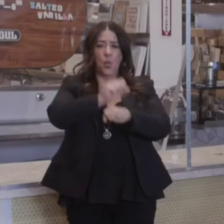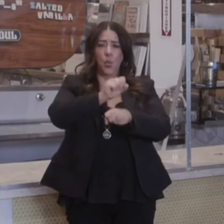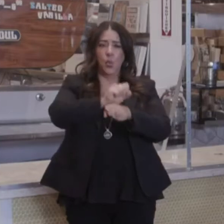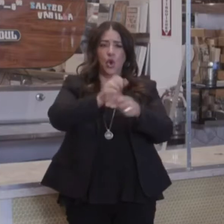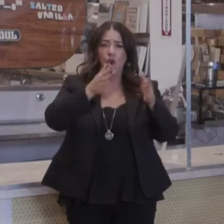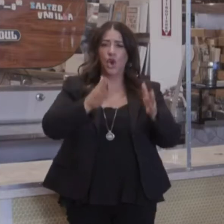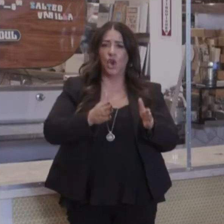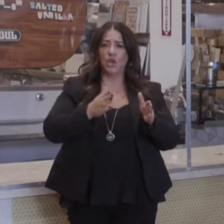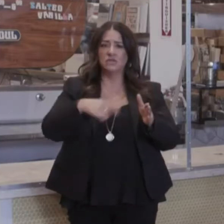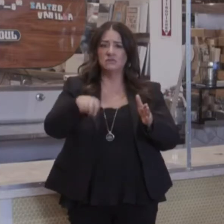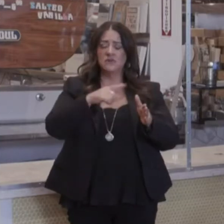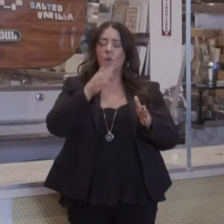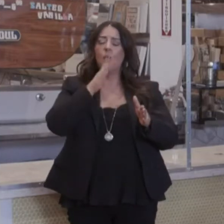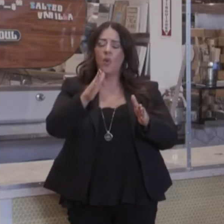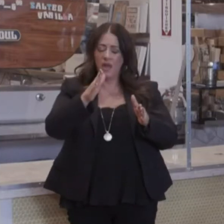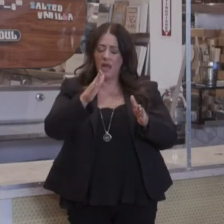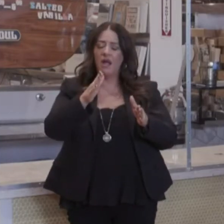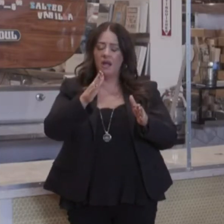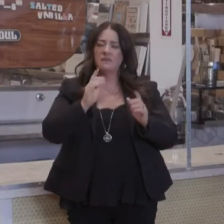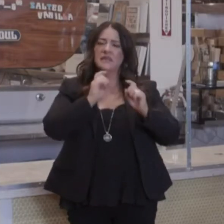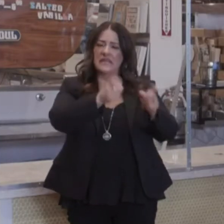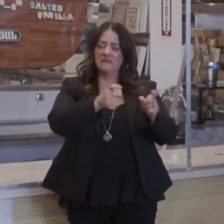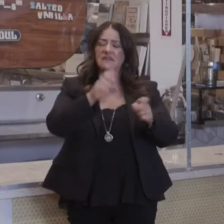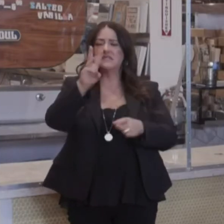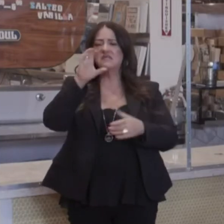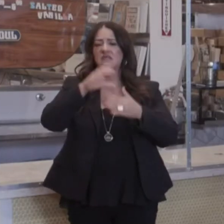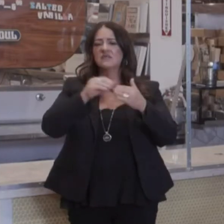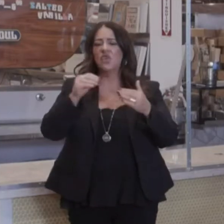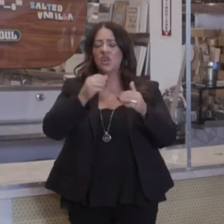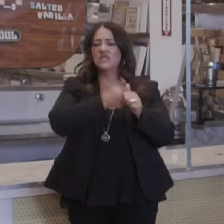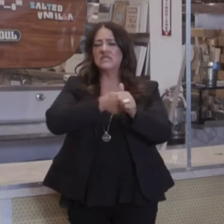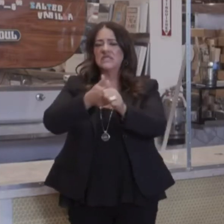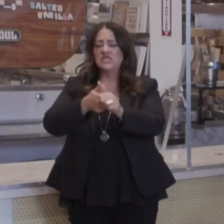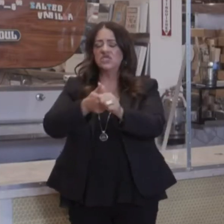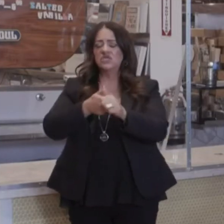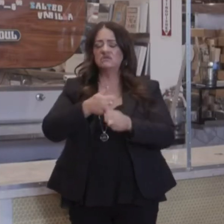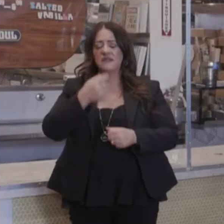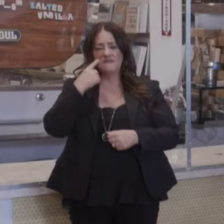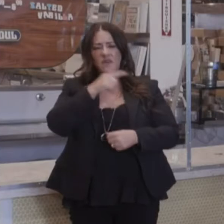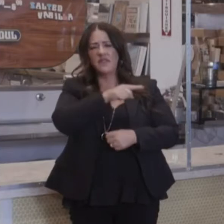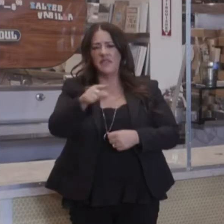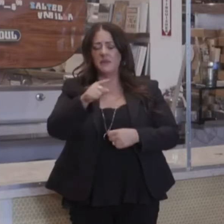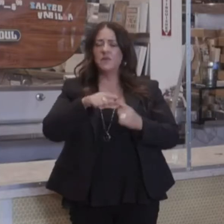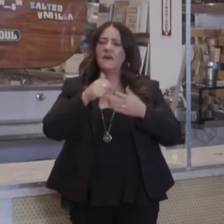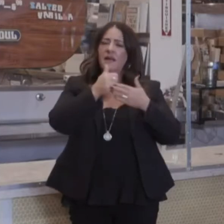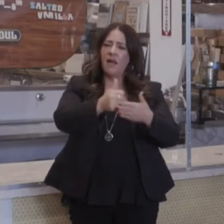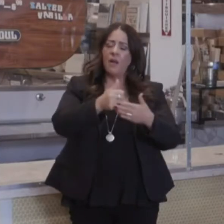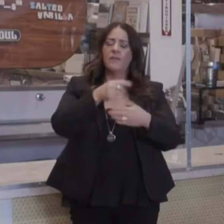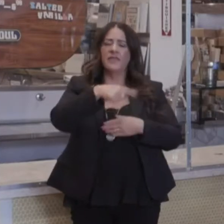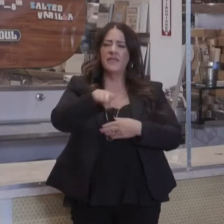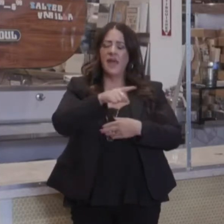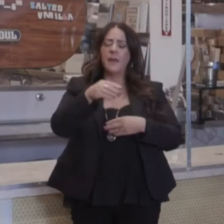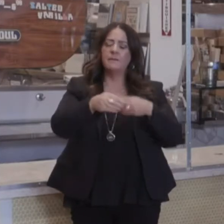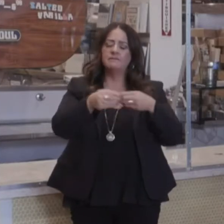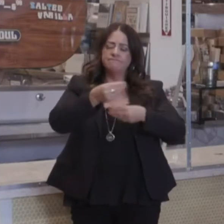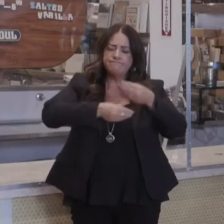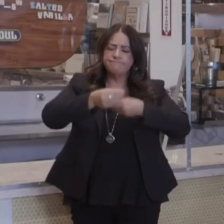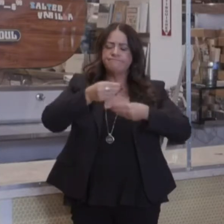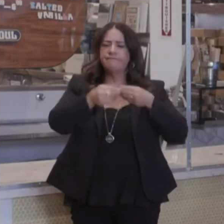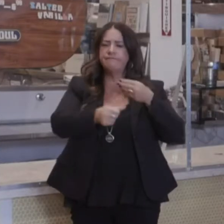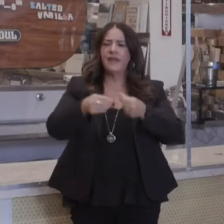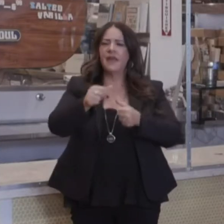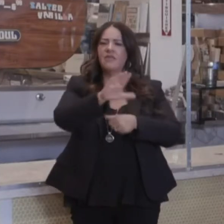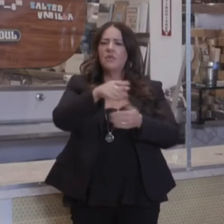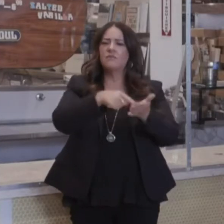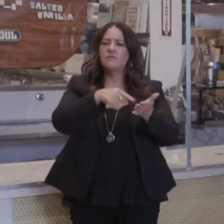stand to benefit from an additional $600, much needed cash in their pockets to help pay the bills. This will be